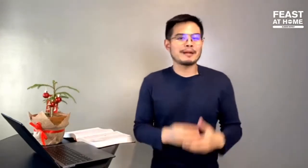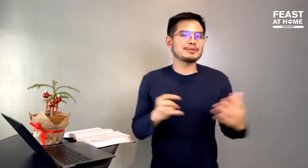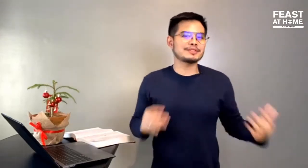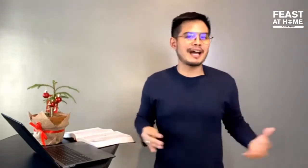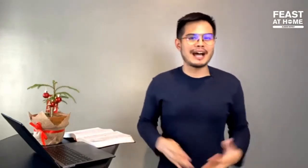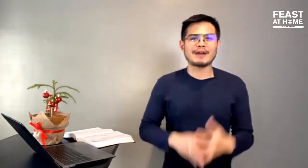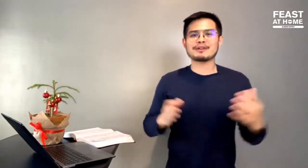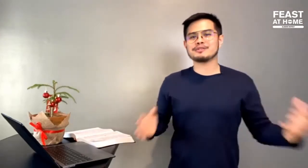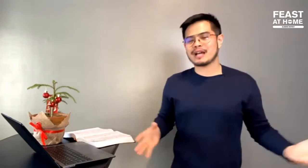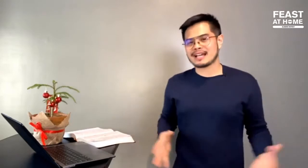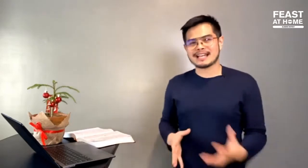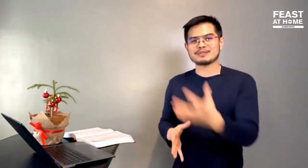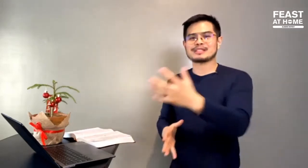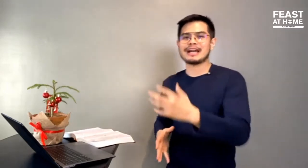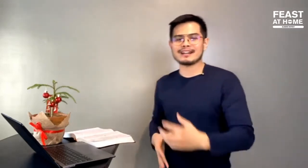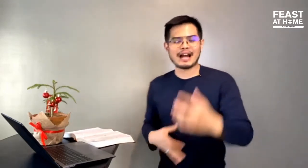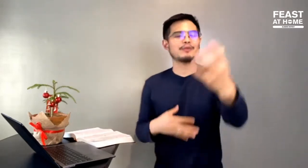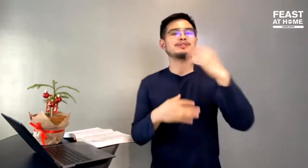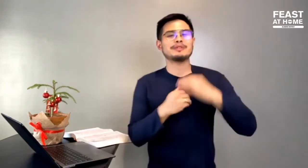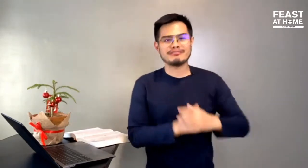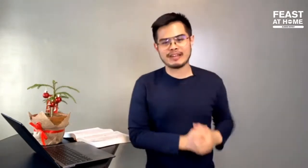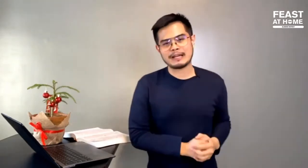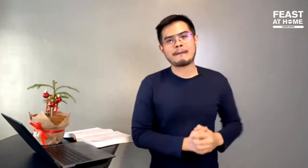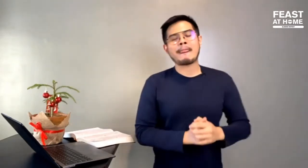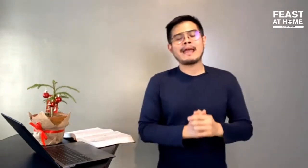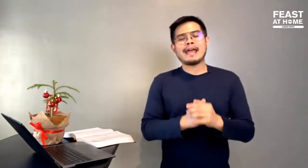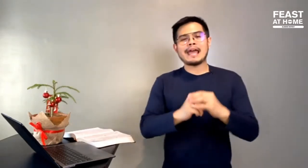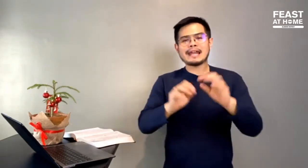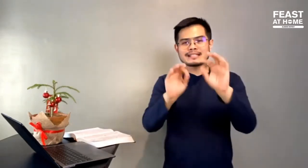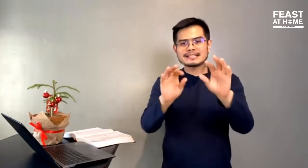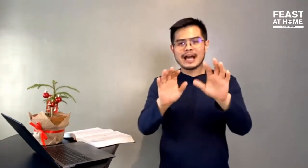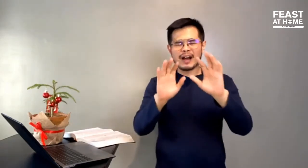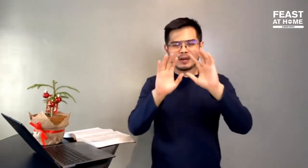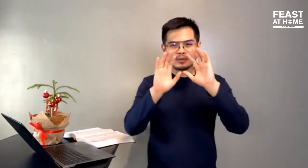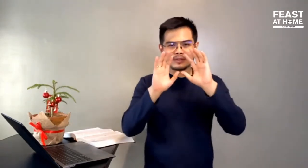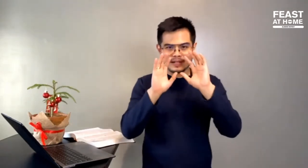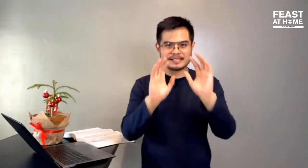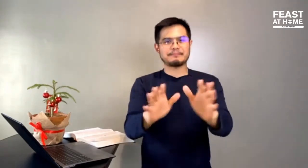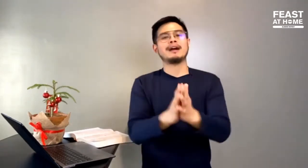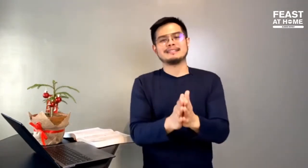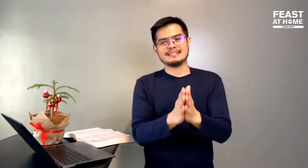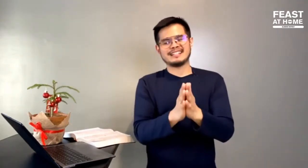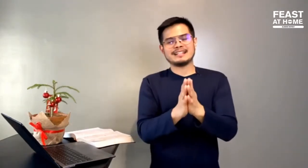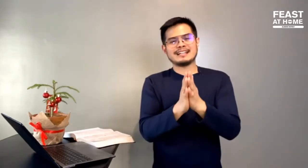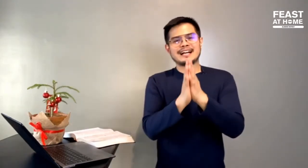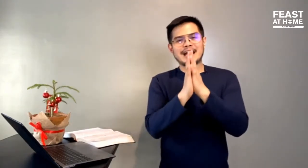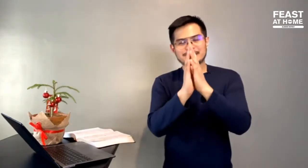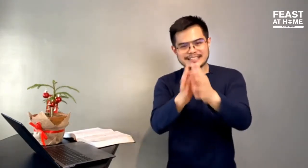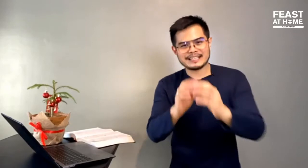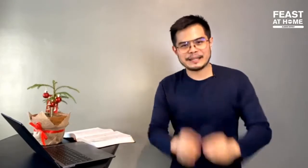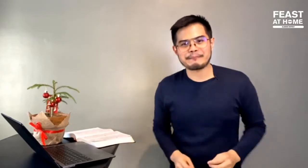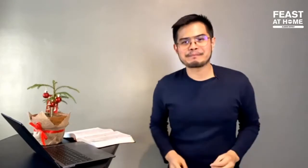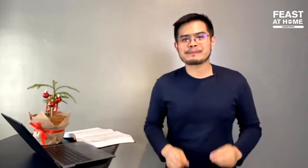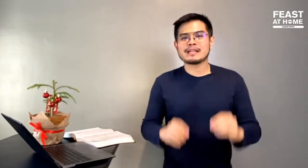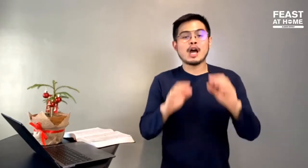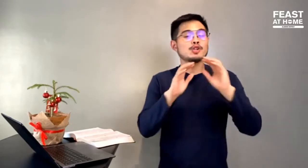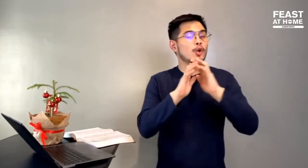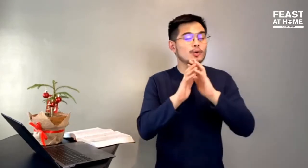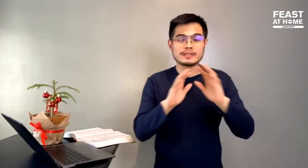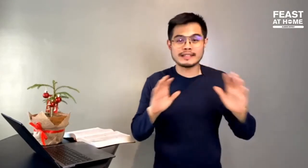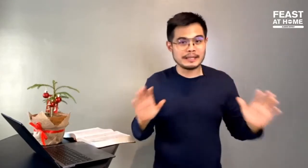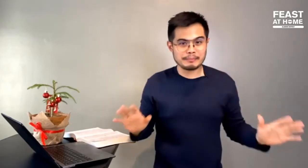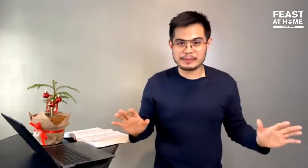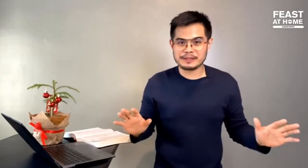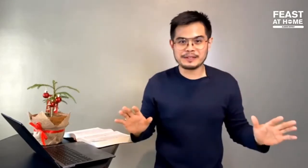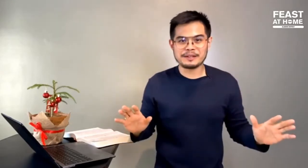Mike, kamusta? How are you guys? How's Kyler? How are you and Bea? And this is how I would respond. I would tell them,